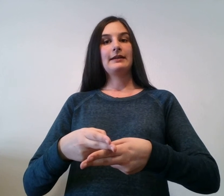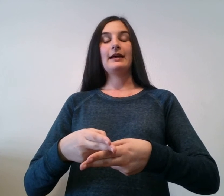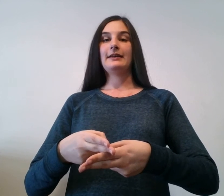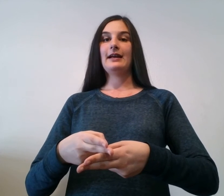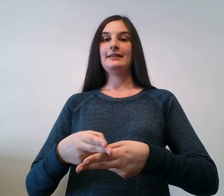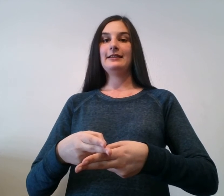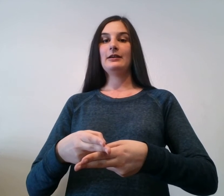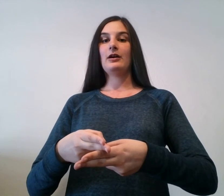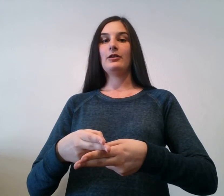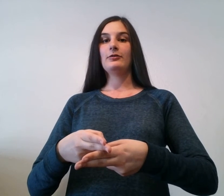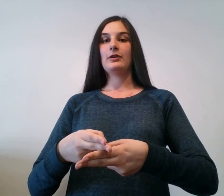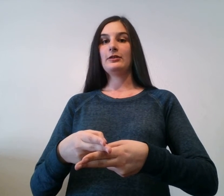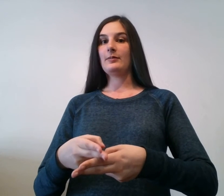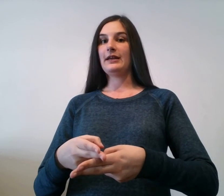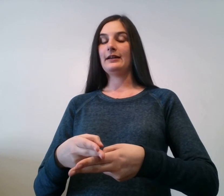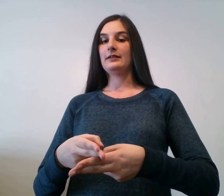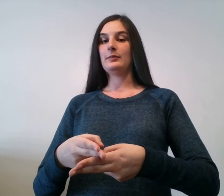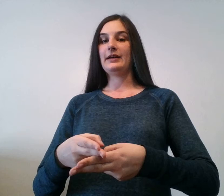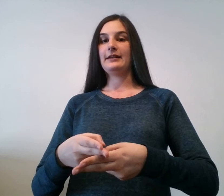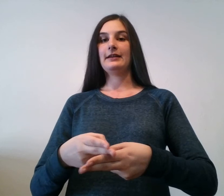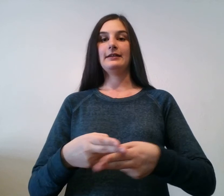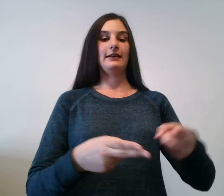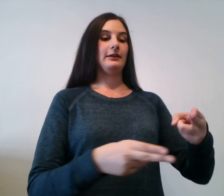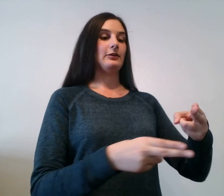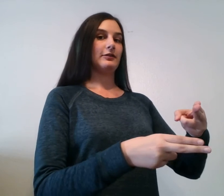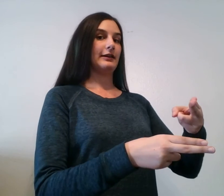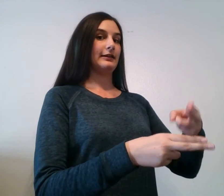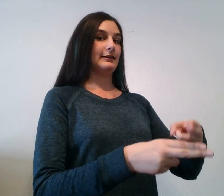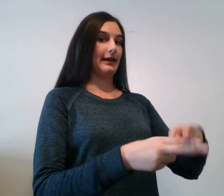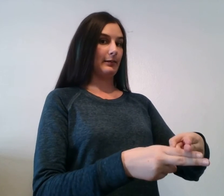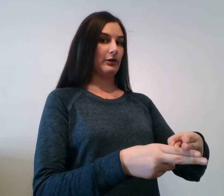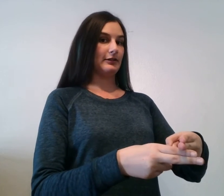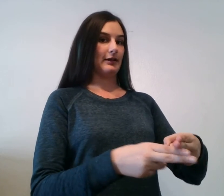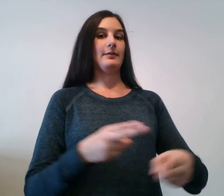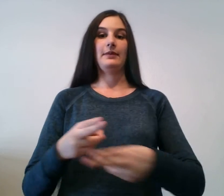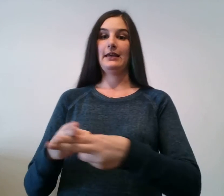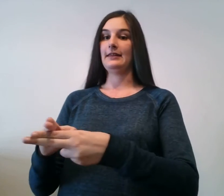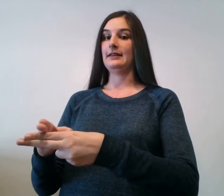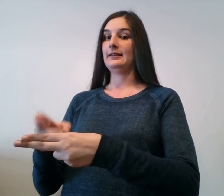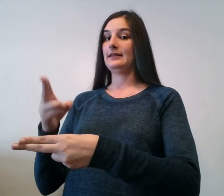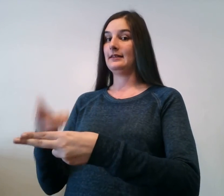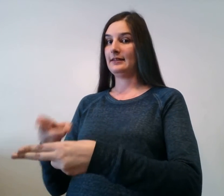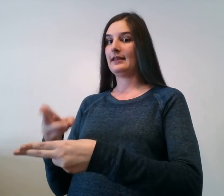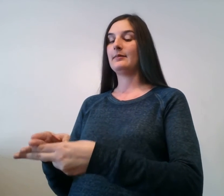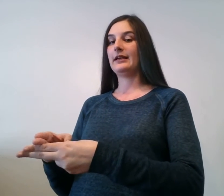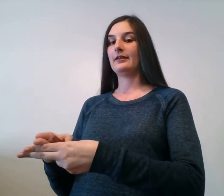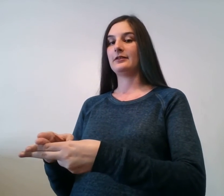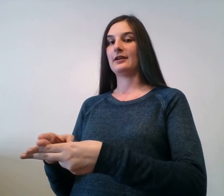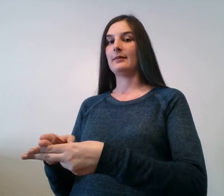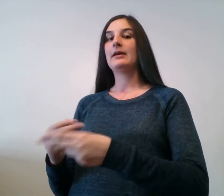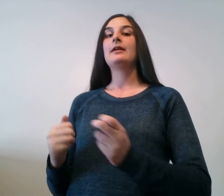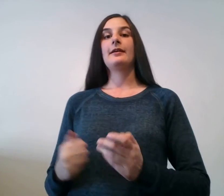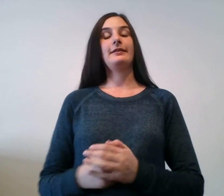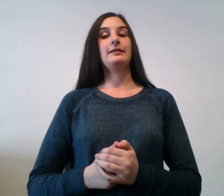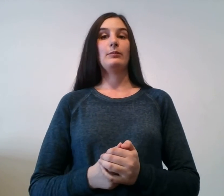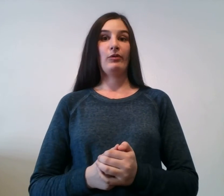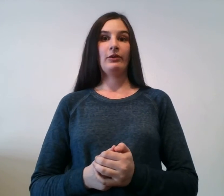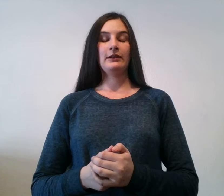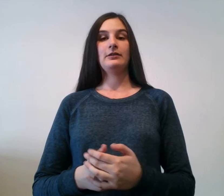Now, the idea of a dominant hand and a base hand is that you don't say name one time and then name the other time, because it's important to